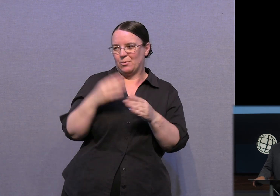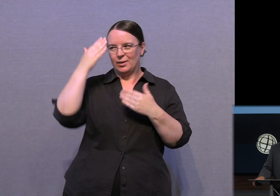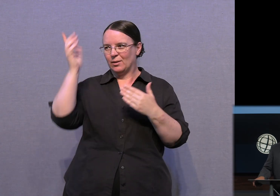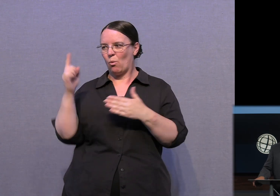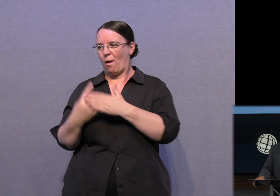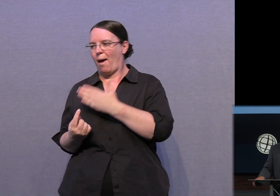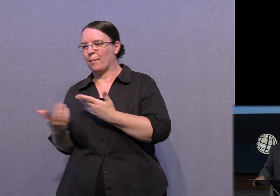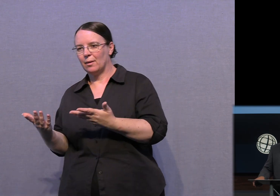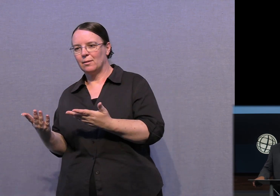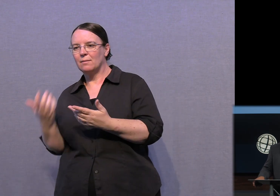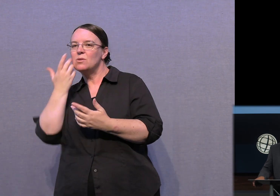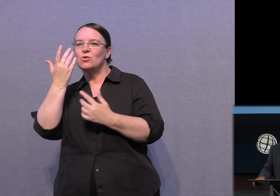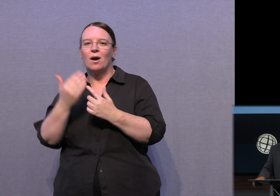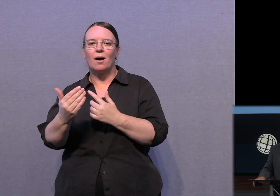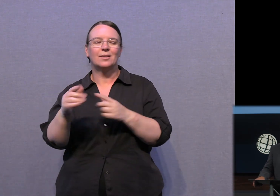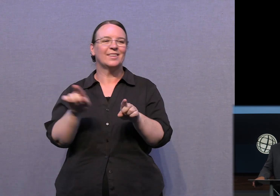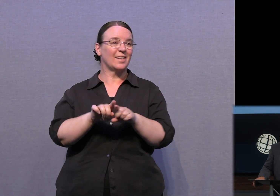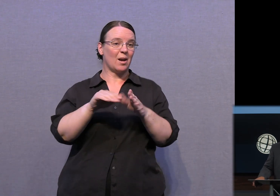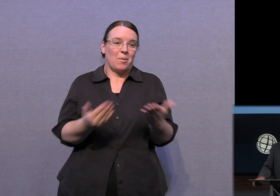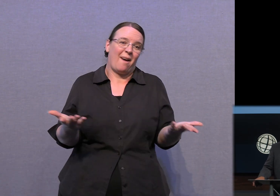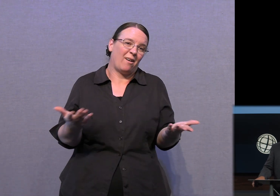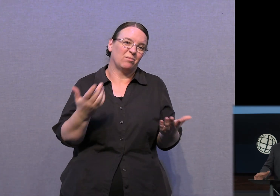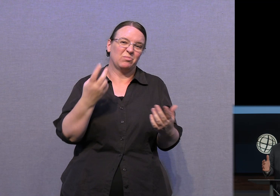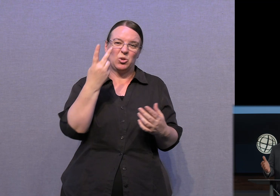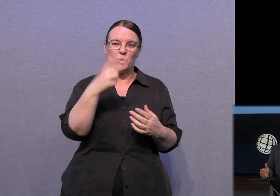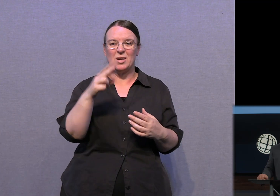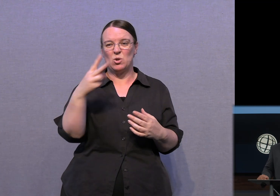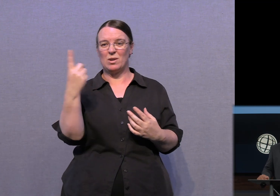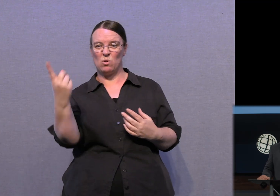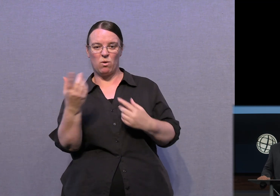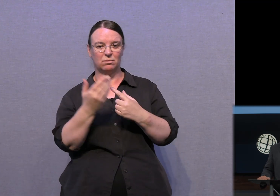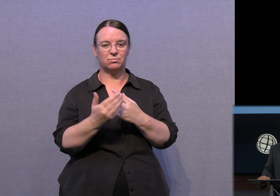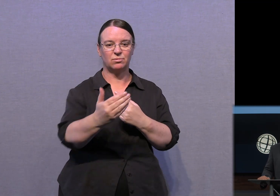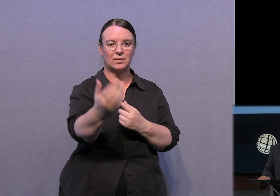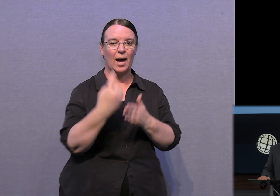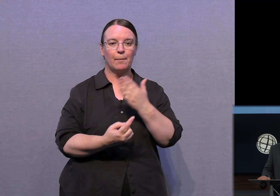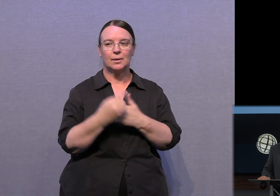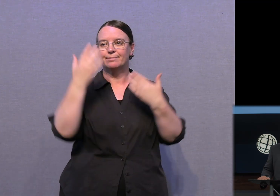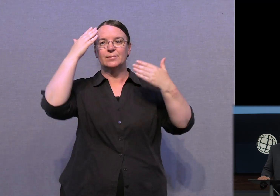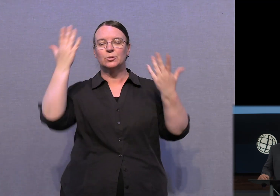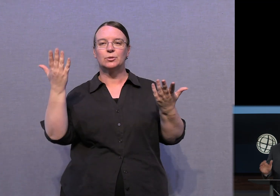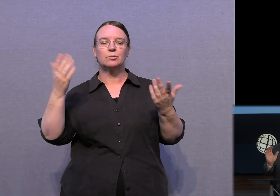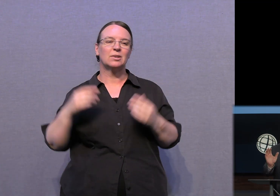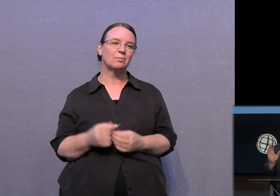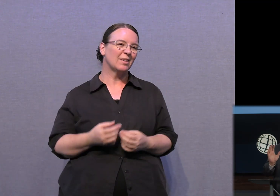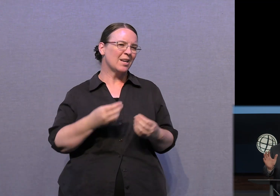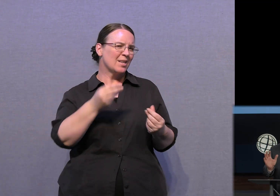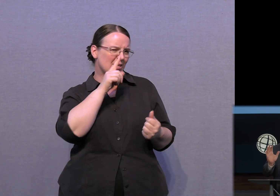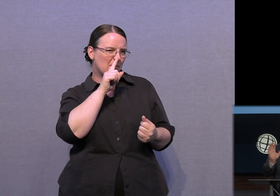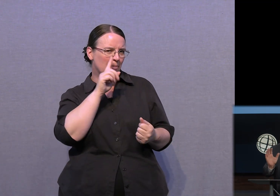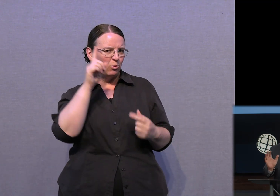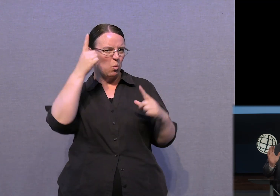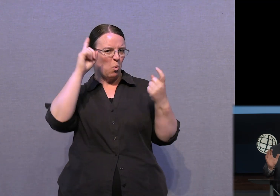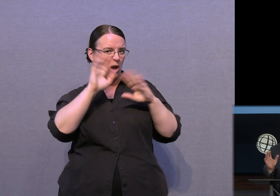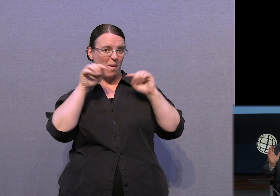what's going to happen in 2021. And that could be a statement that could cause fear and uncertainty. But I want to tell you